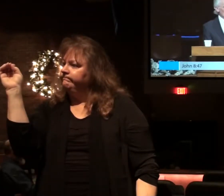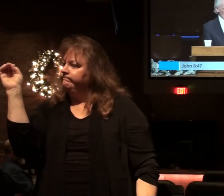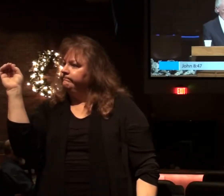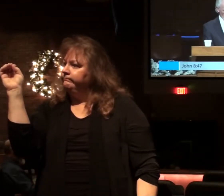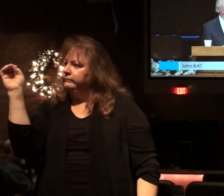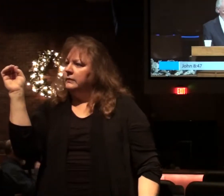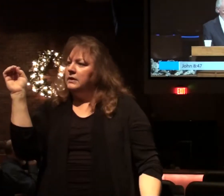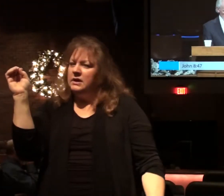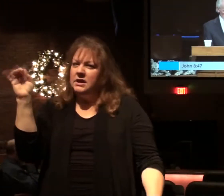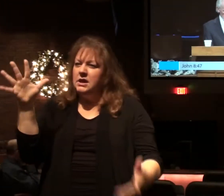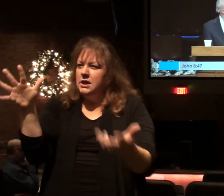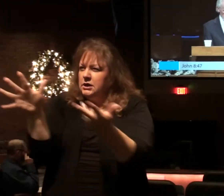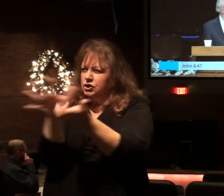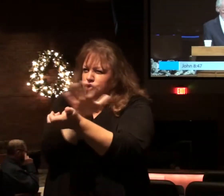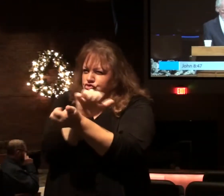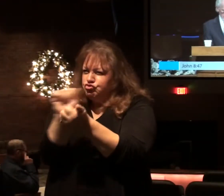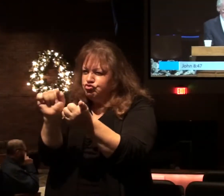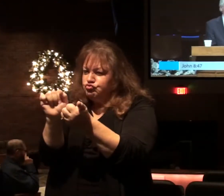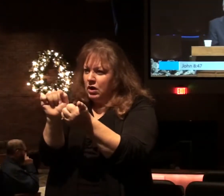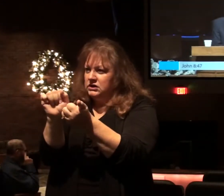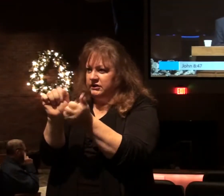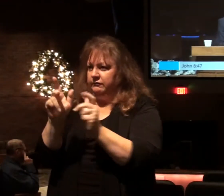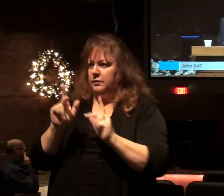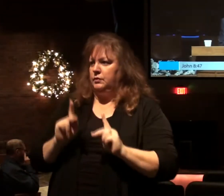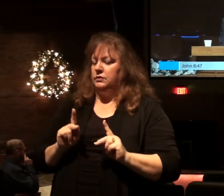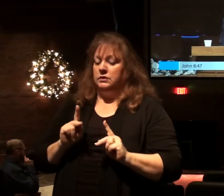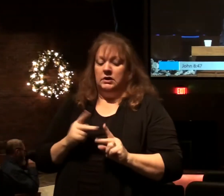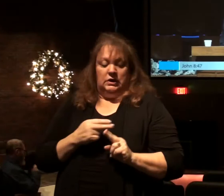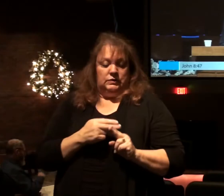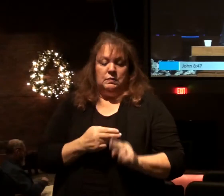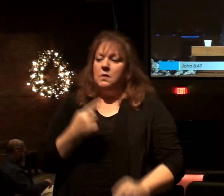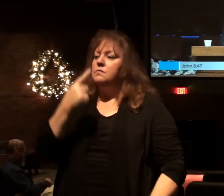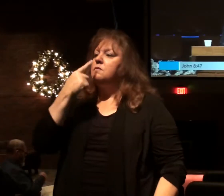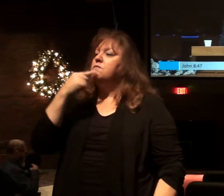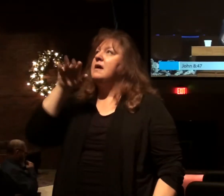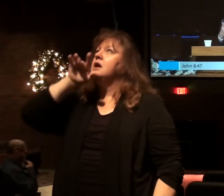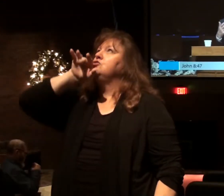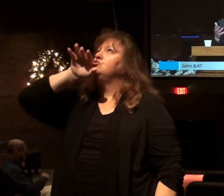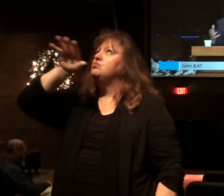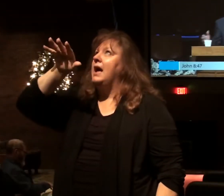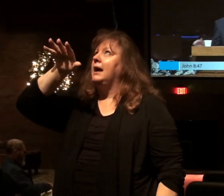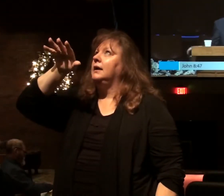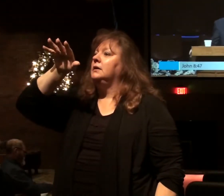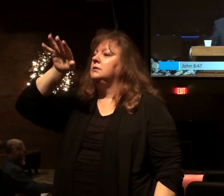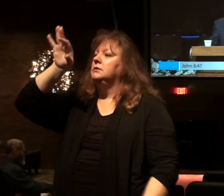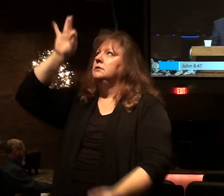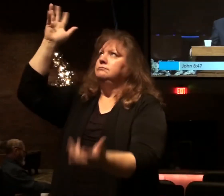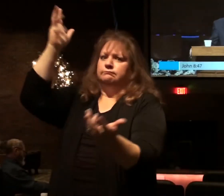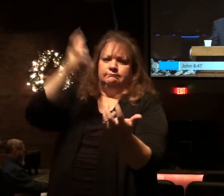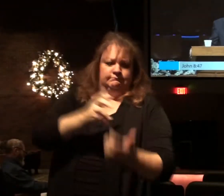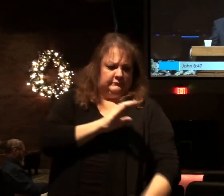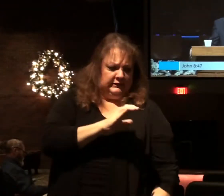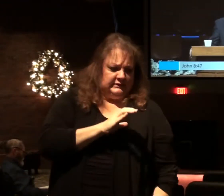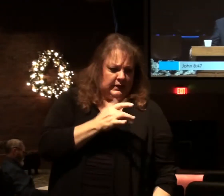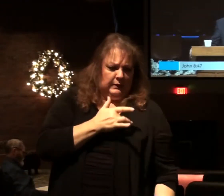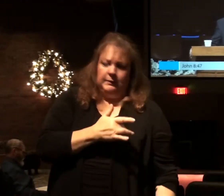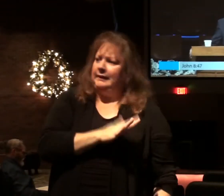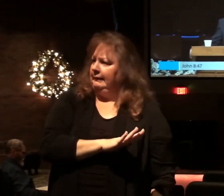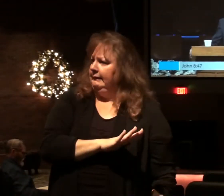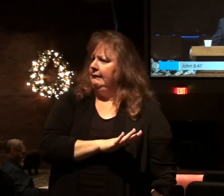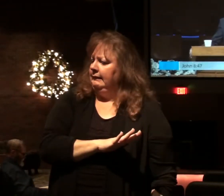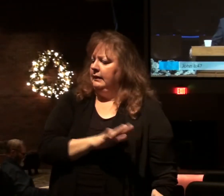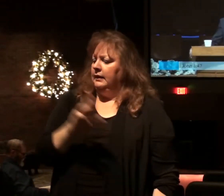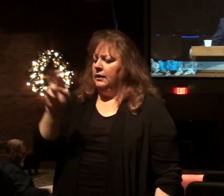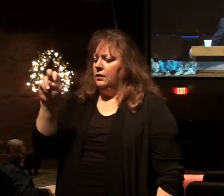The devil is a destructive being. So when you call him a red dragon, I take it that fits. And it's further clarified. You come back